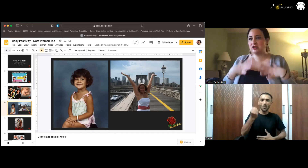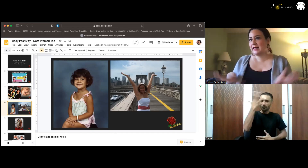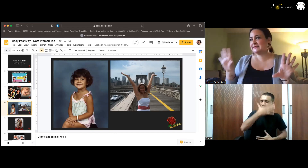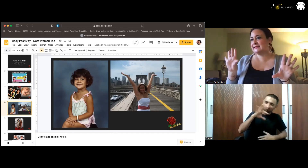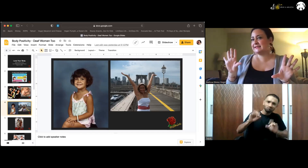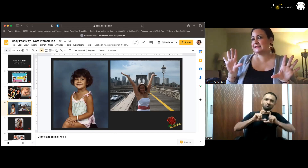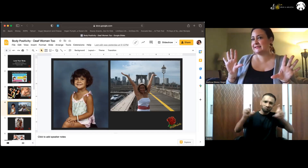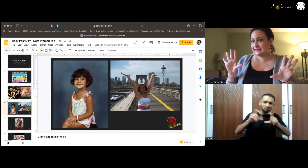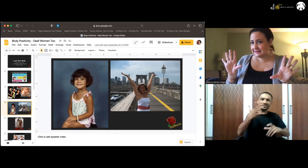classes, and